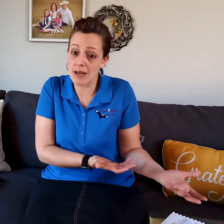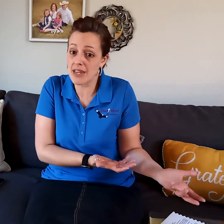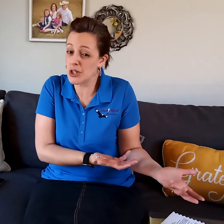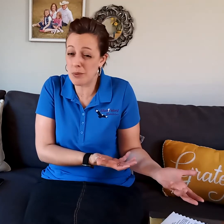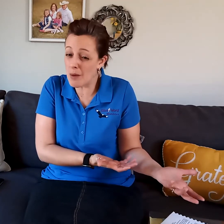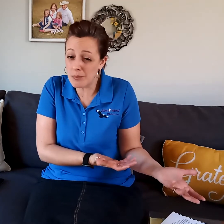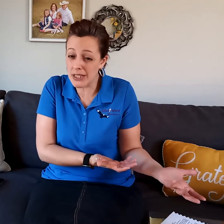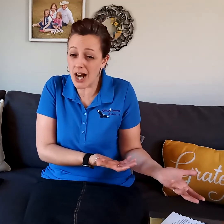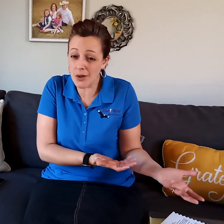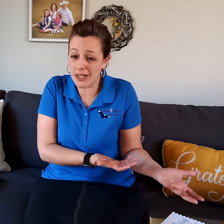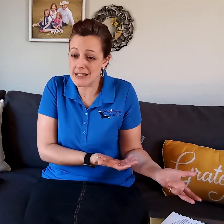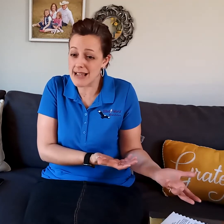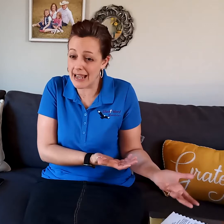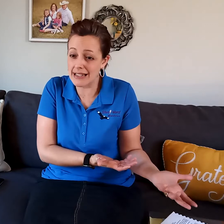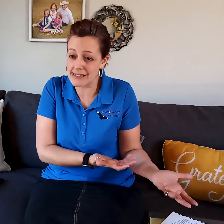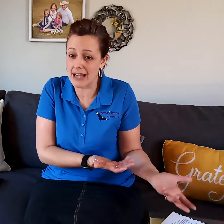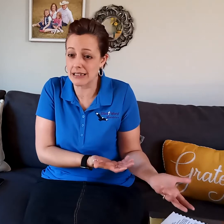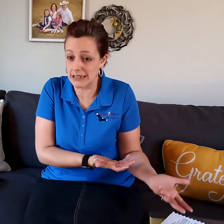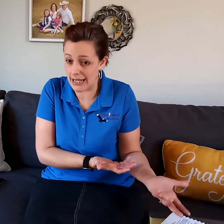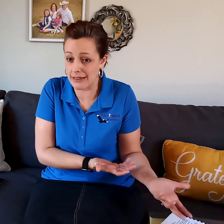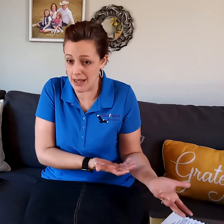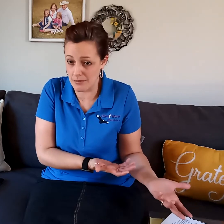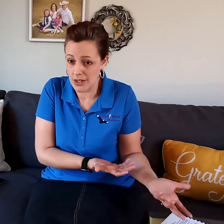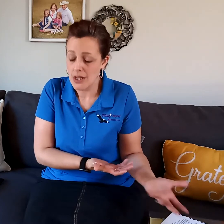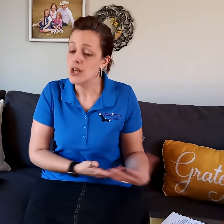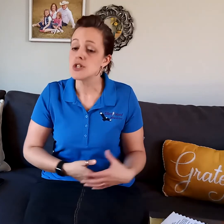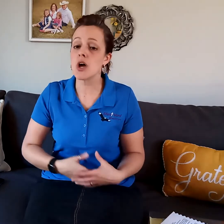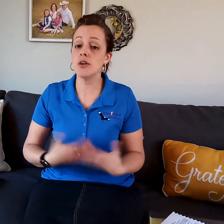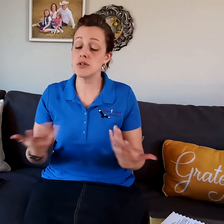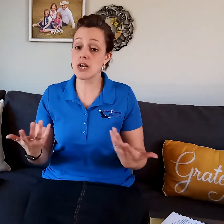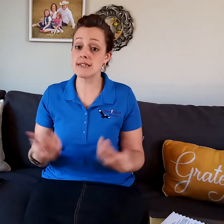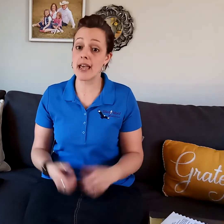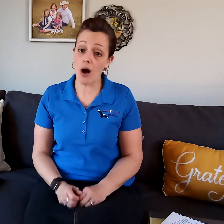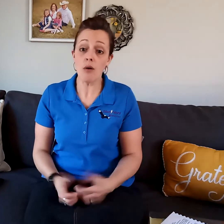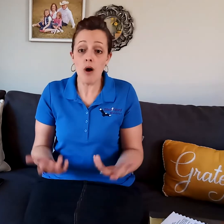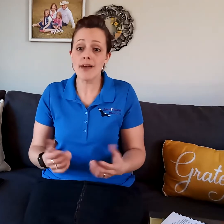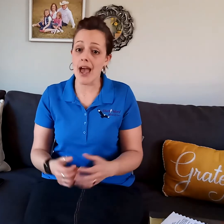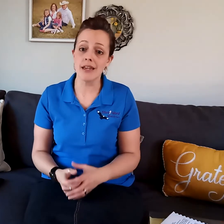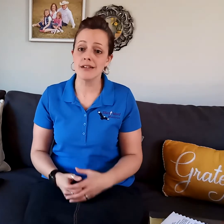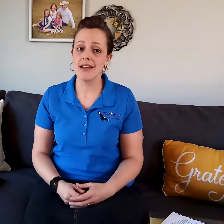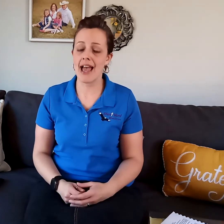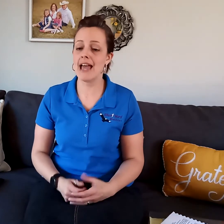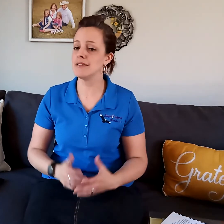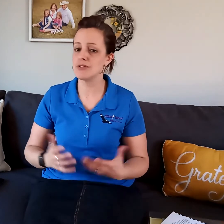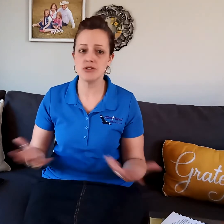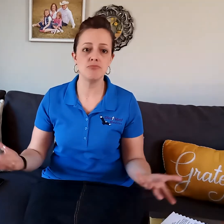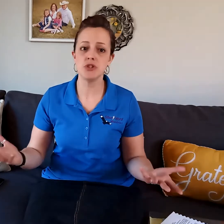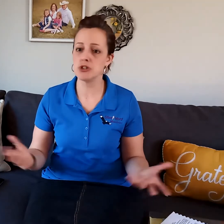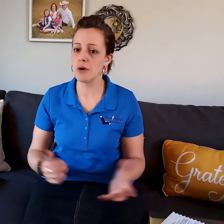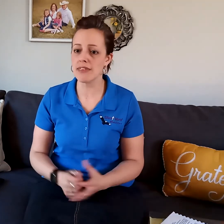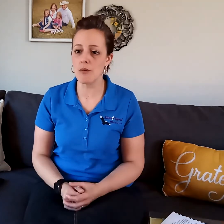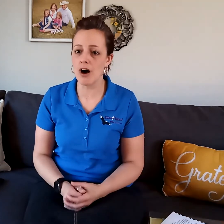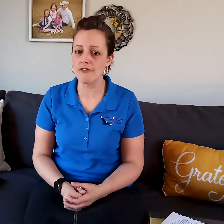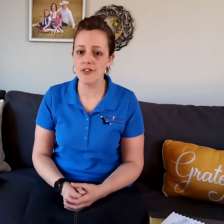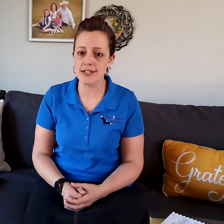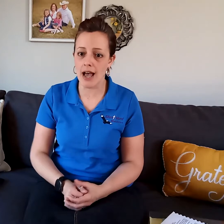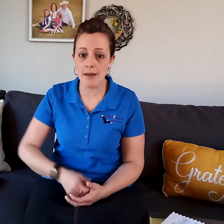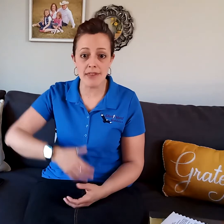then you're probably not going to sign exactly like them. So you just say, oh, okay, and do what they want for the time, and then